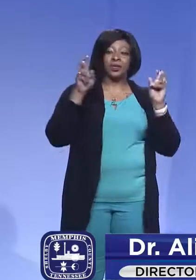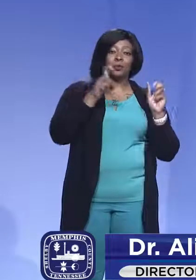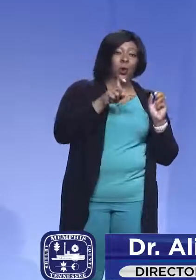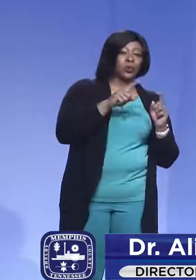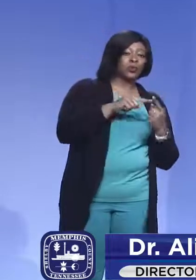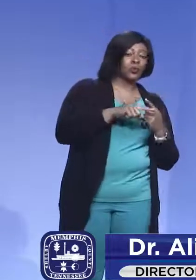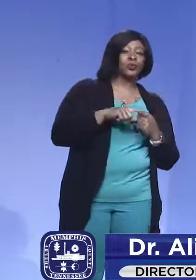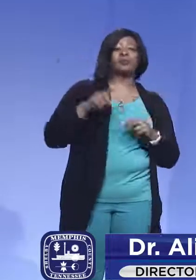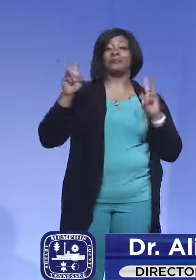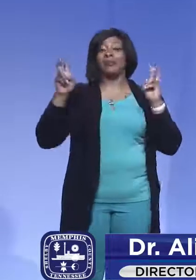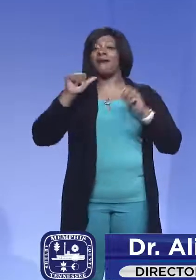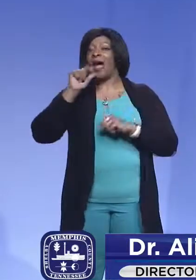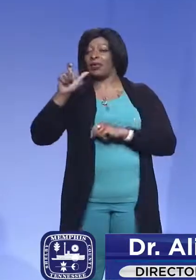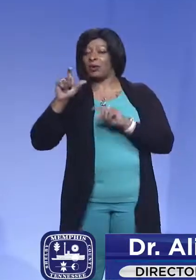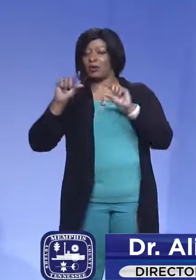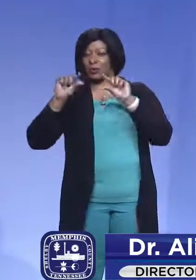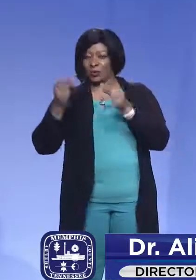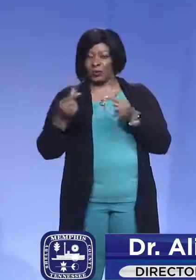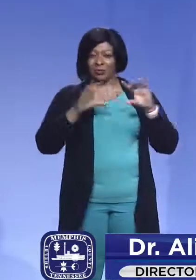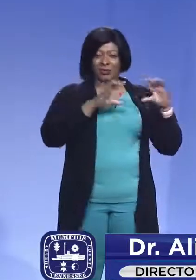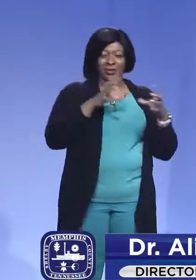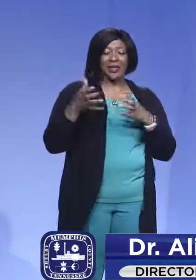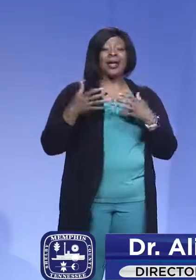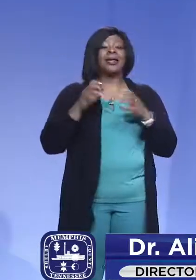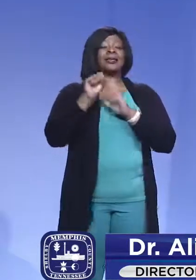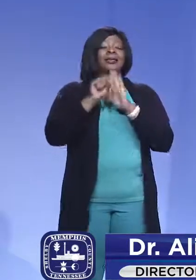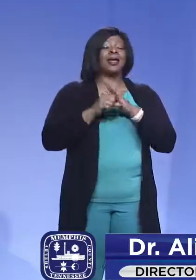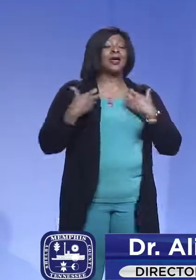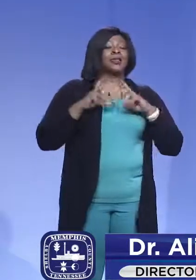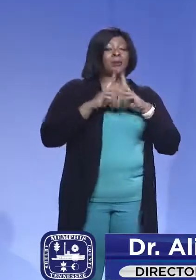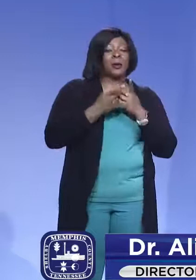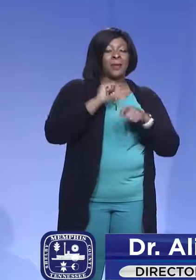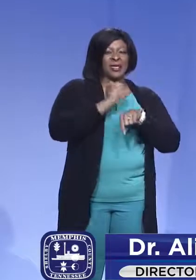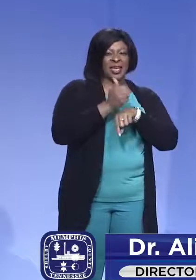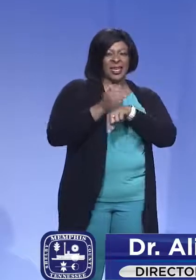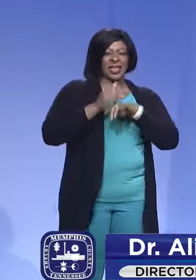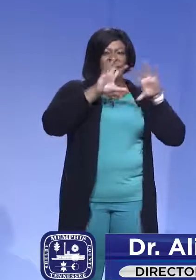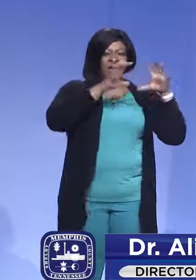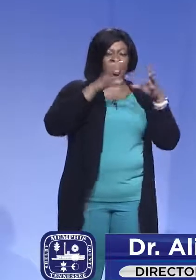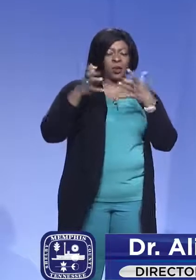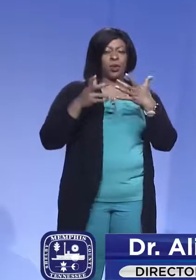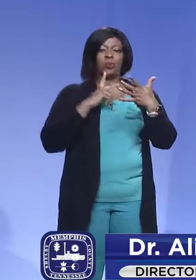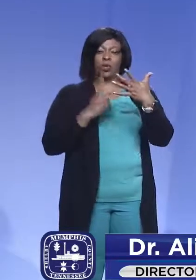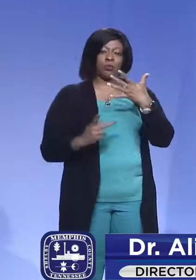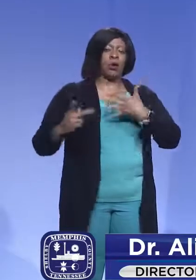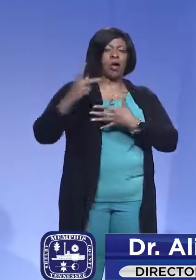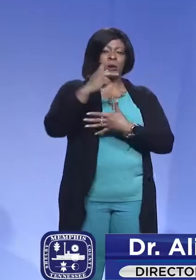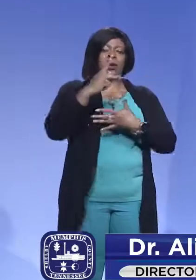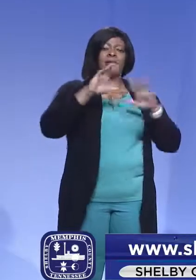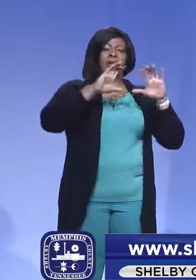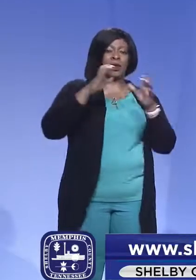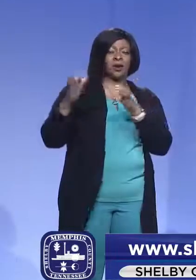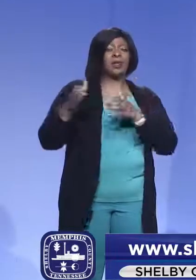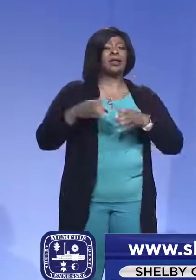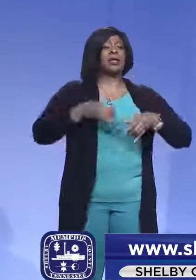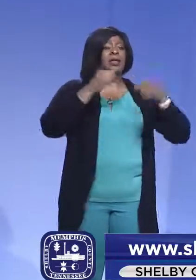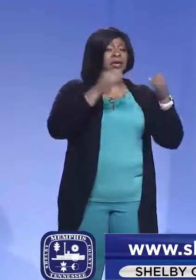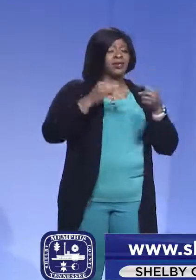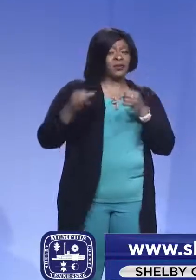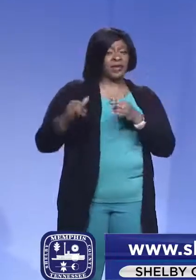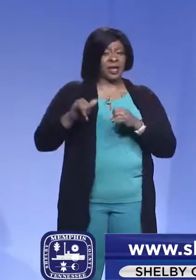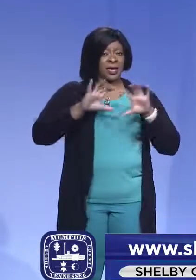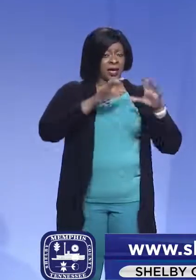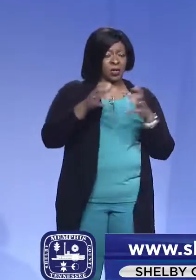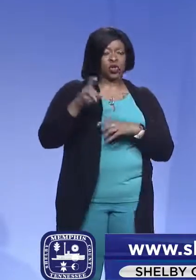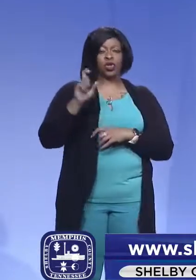supposed to group. The way the state health department set the categories, they are priority categories. That means individuals in these